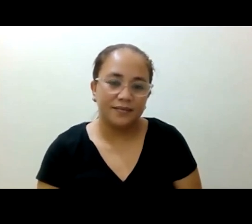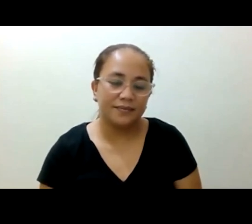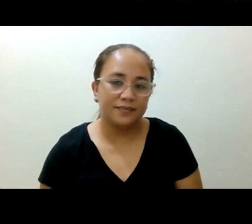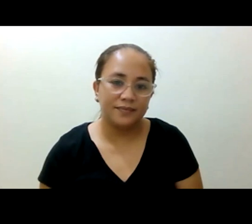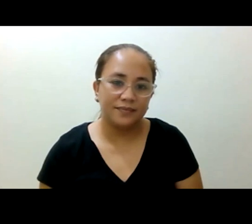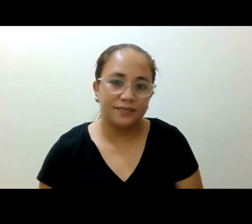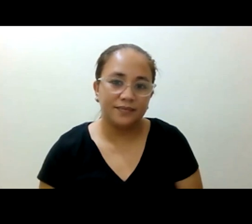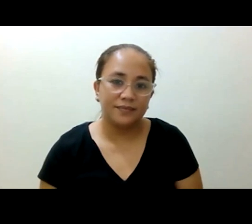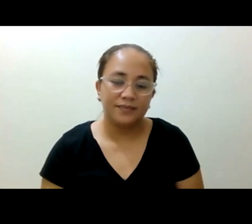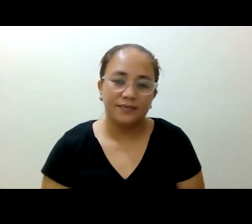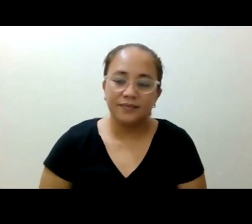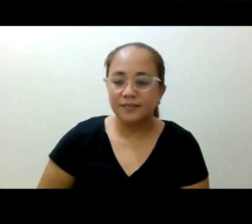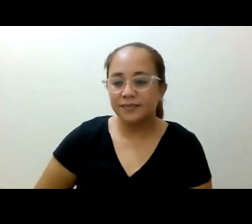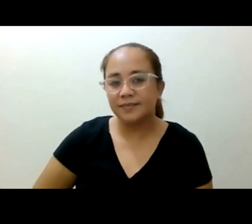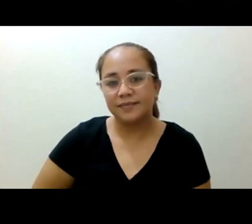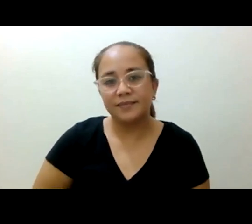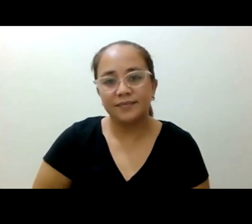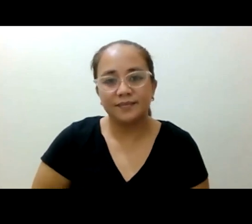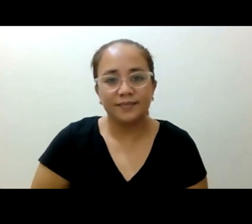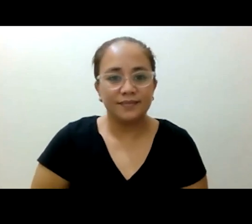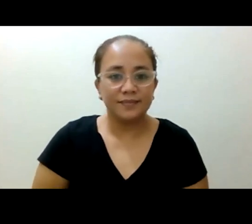All right, guys, 13.